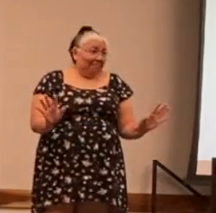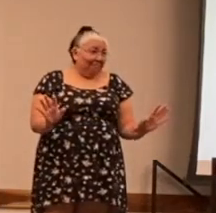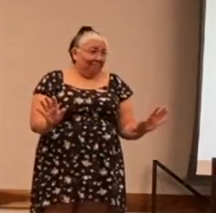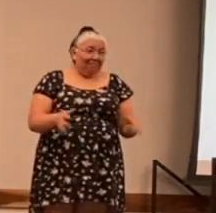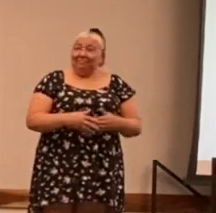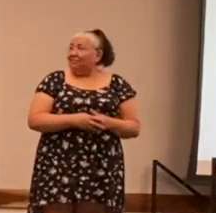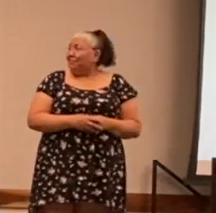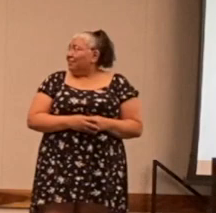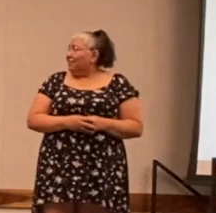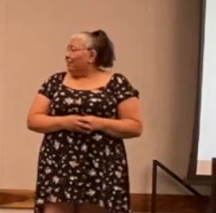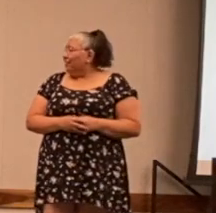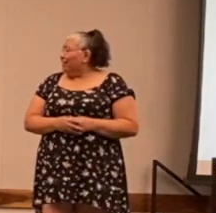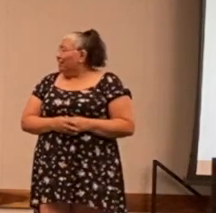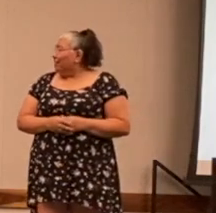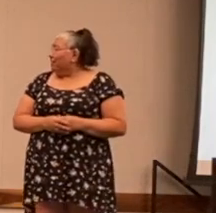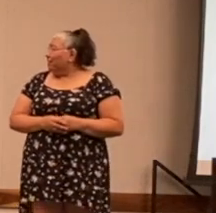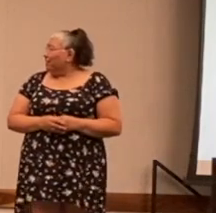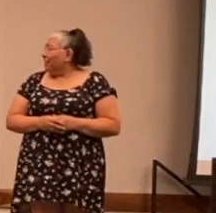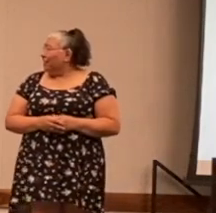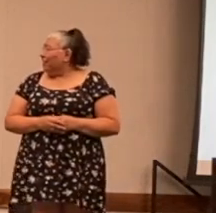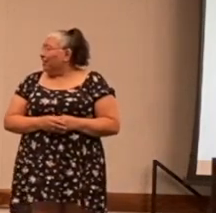It's going to get good.